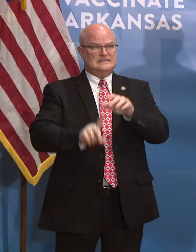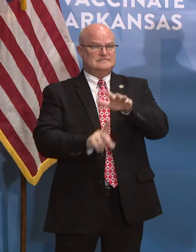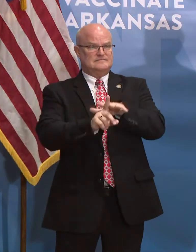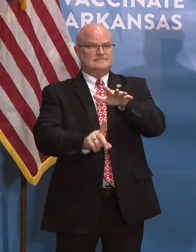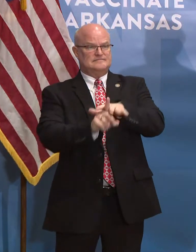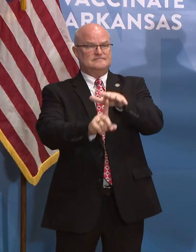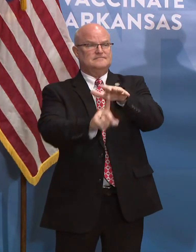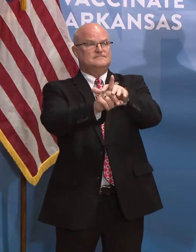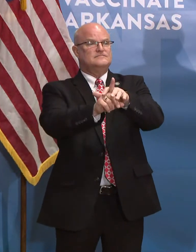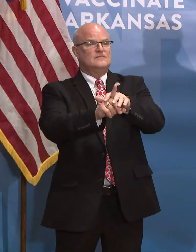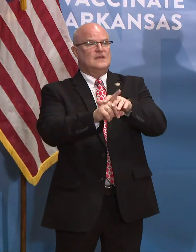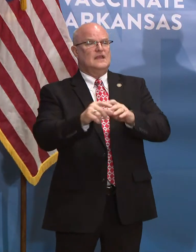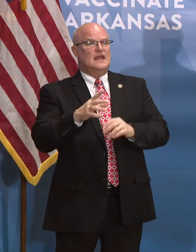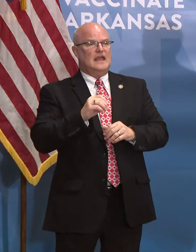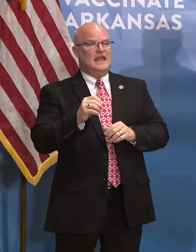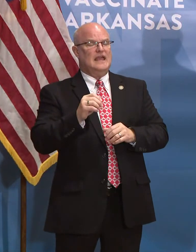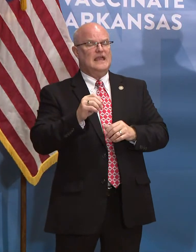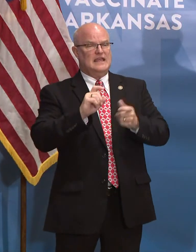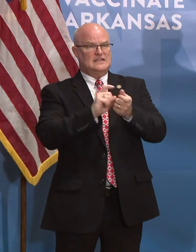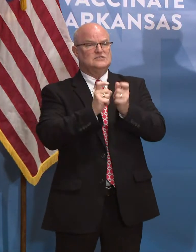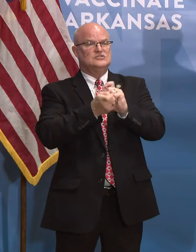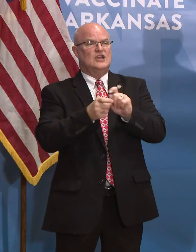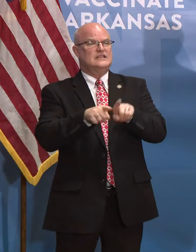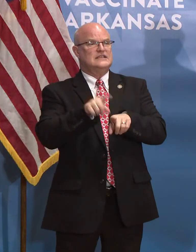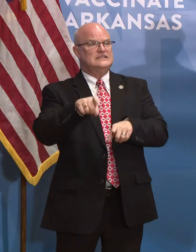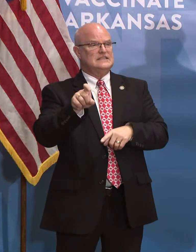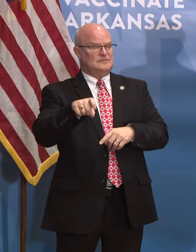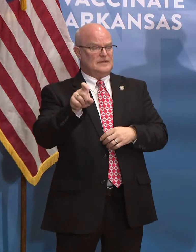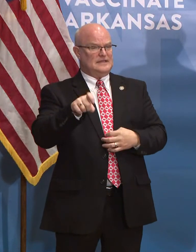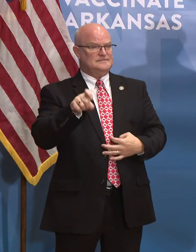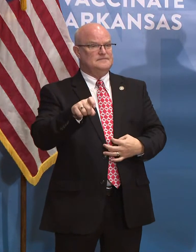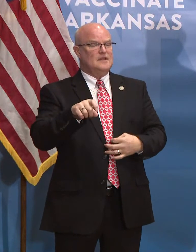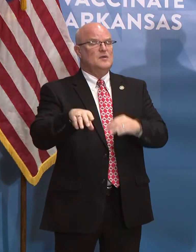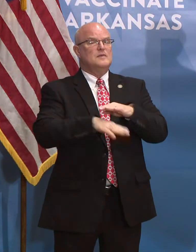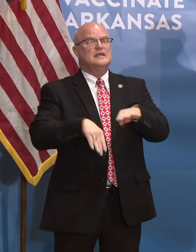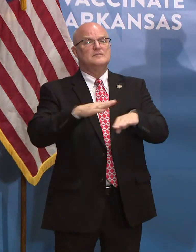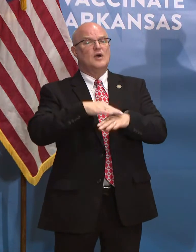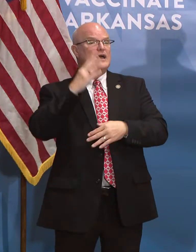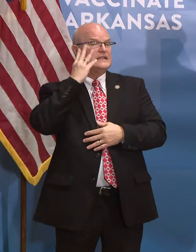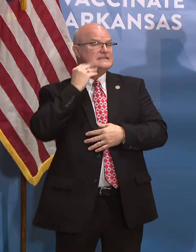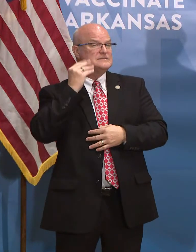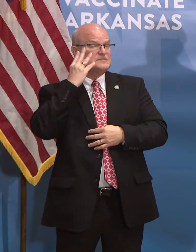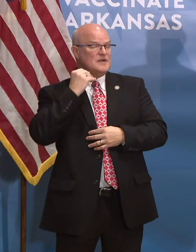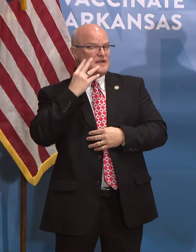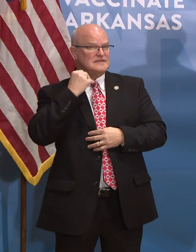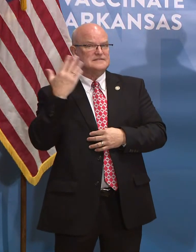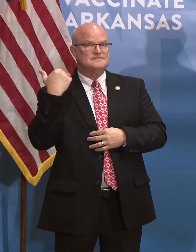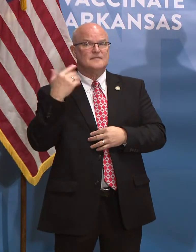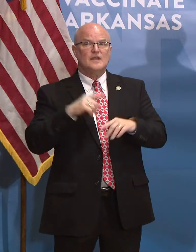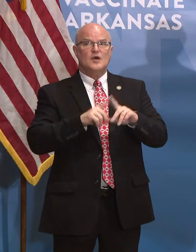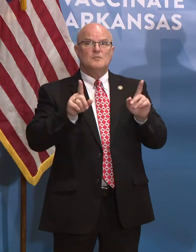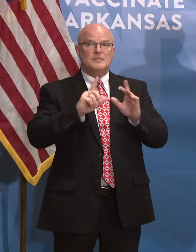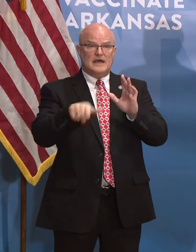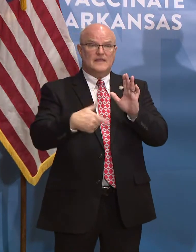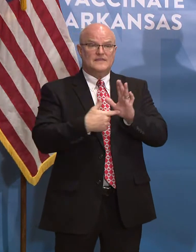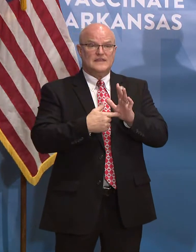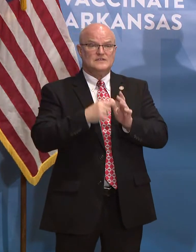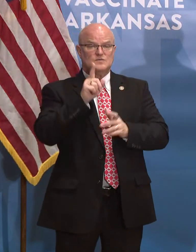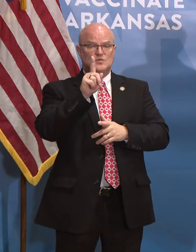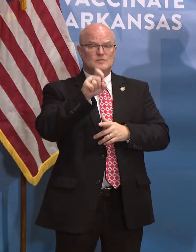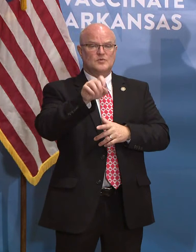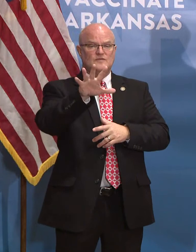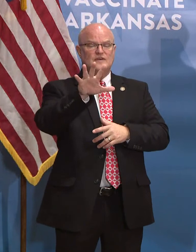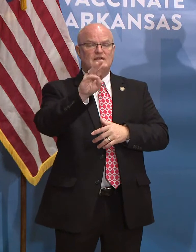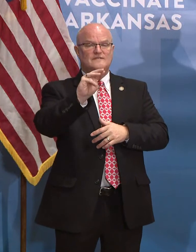arise and change as need be based upon experience. But this